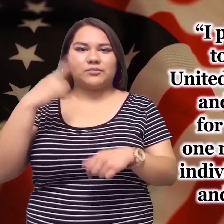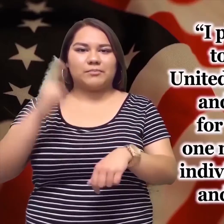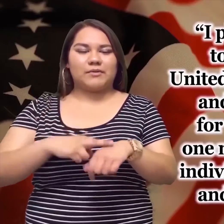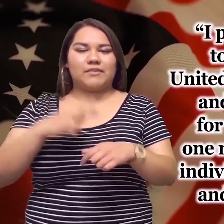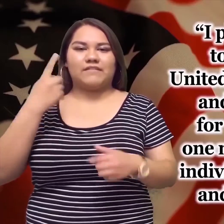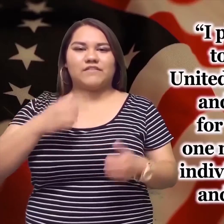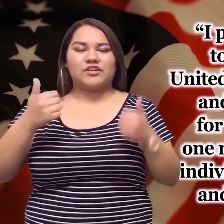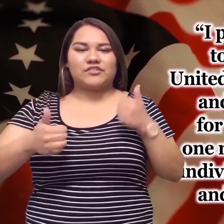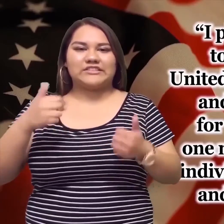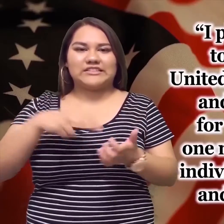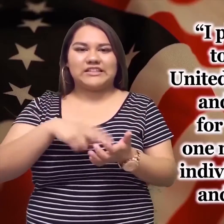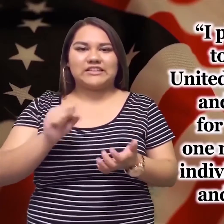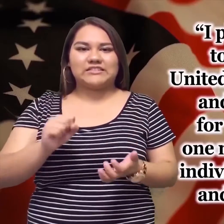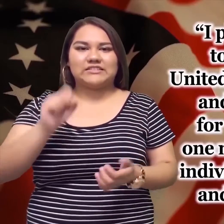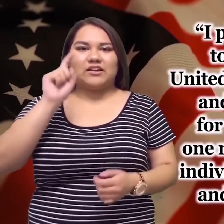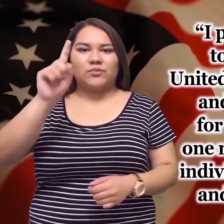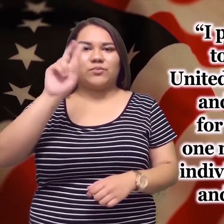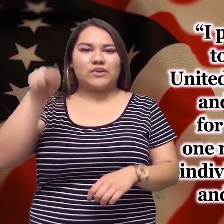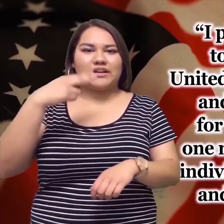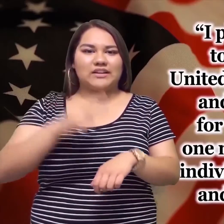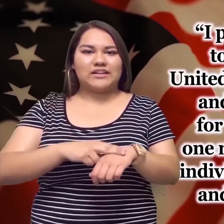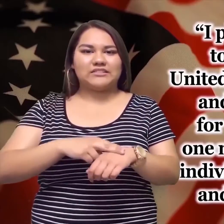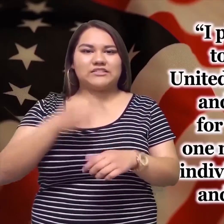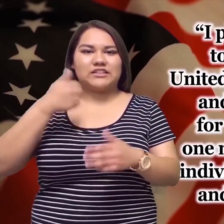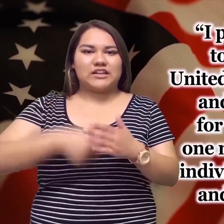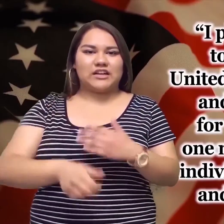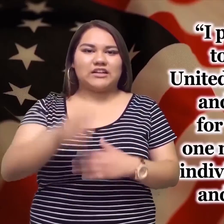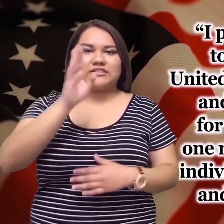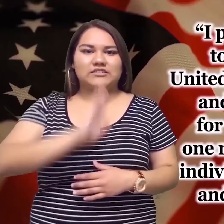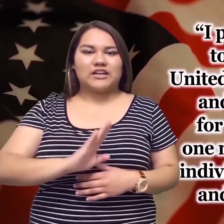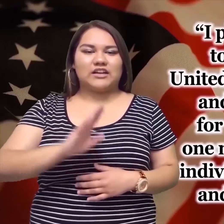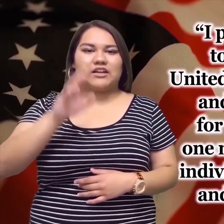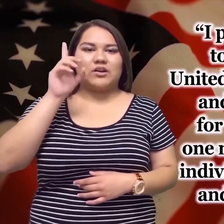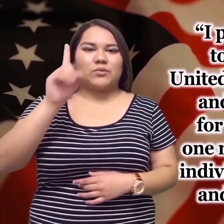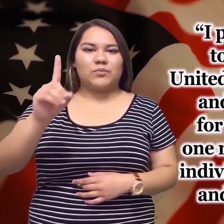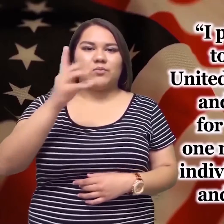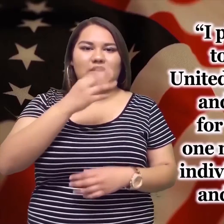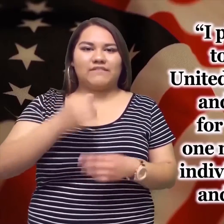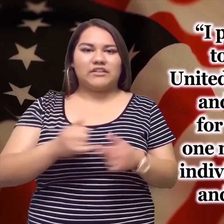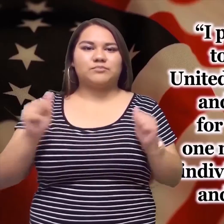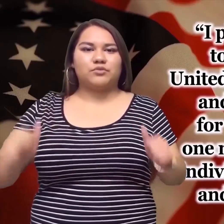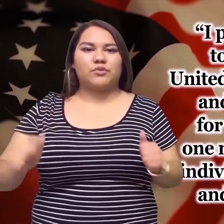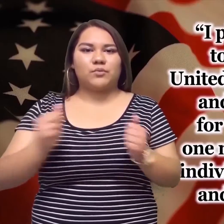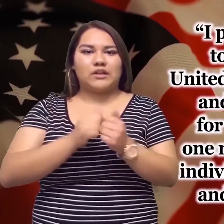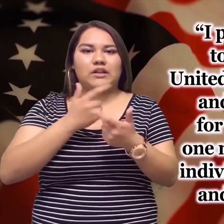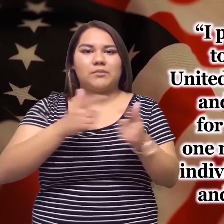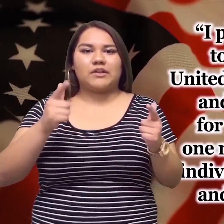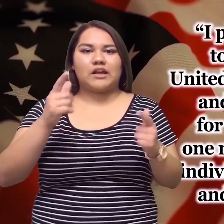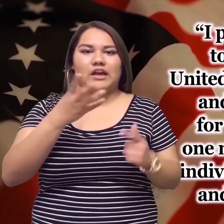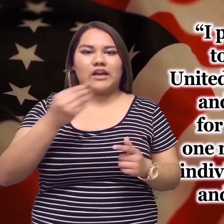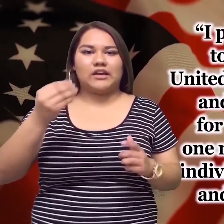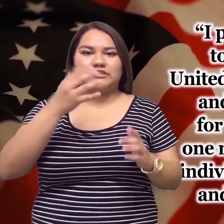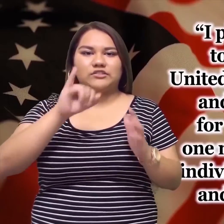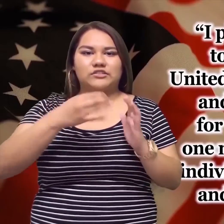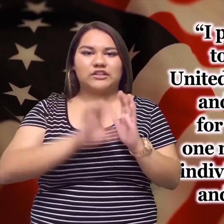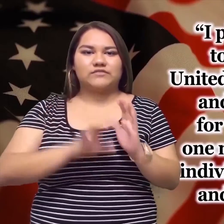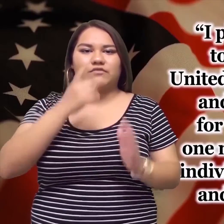the republic for which it stands, one nation, under God, indivisible, with liberty and justice for